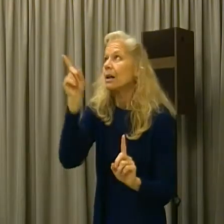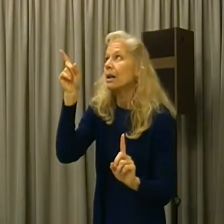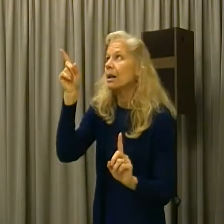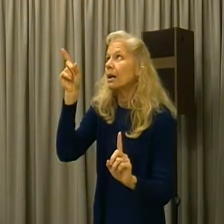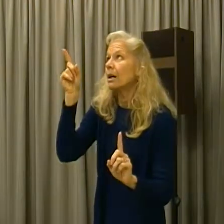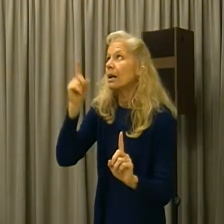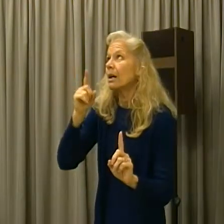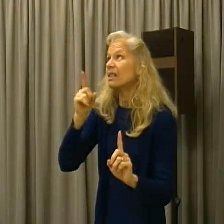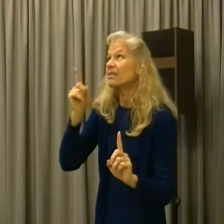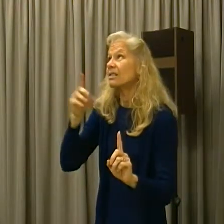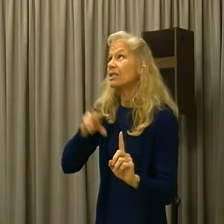Is it going to be edifying